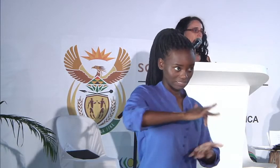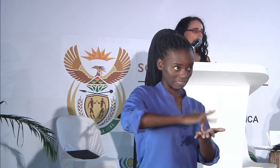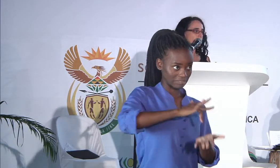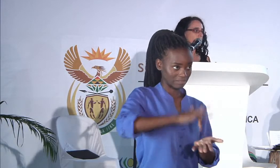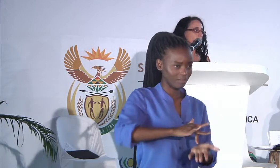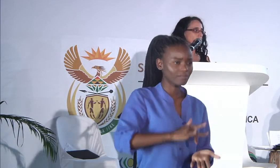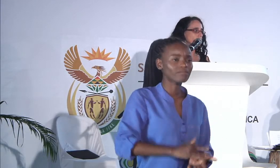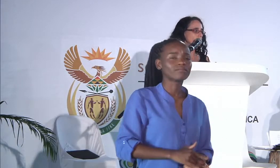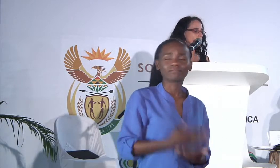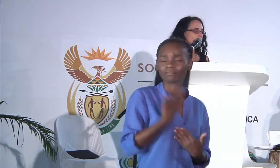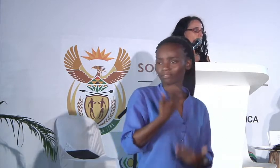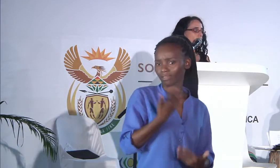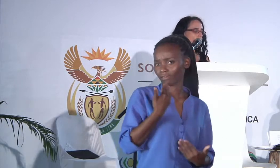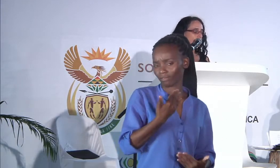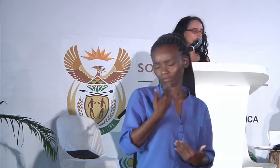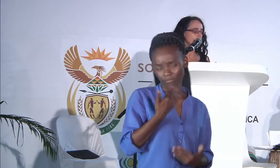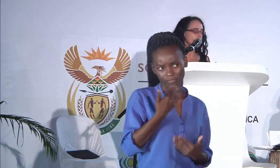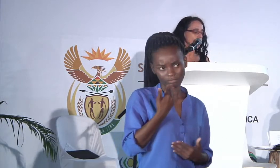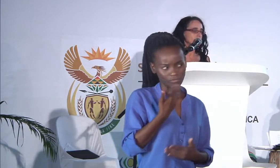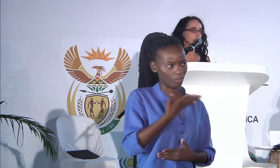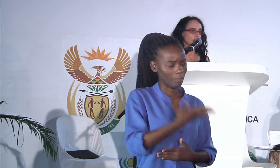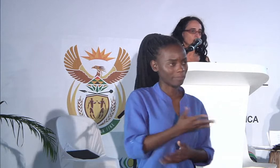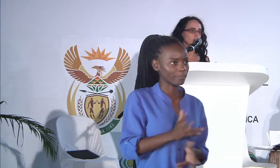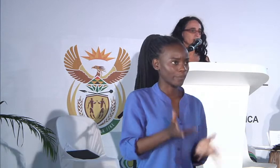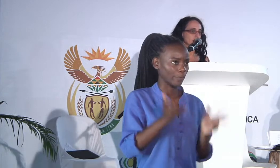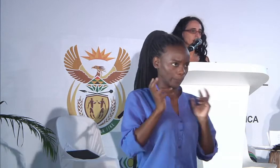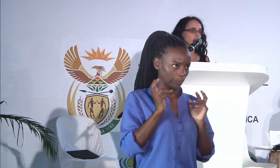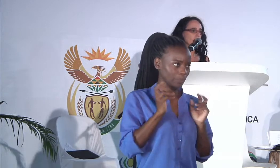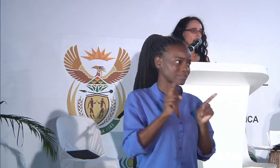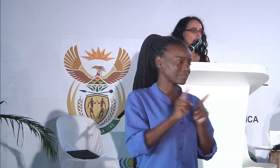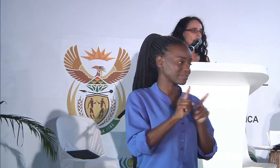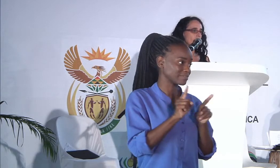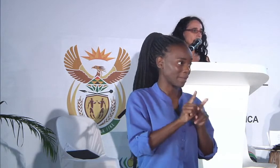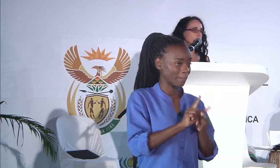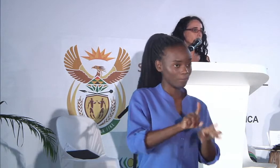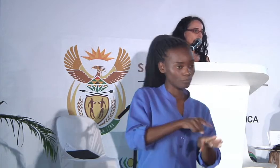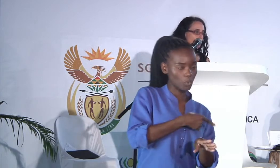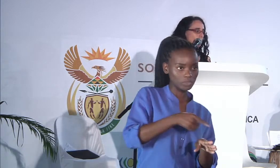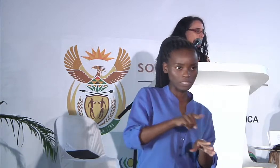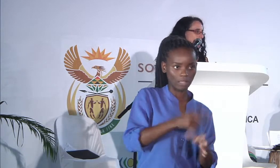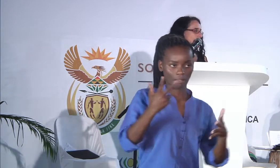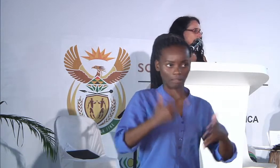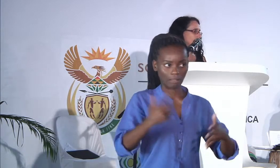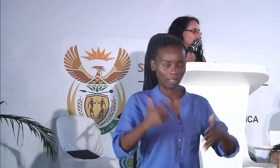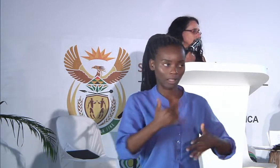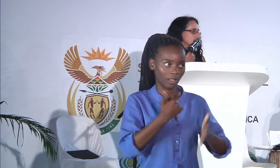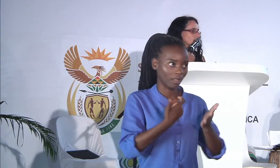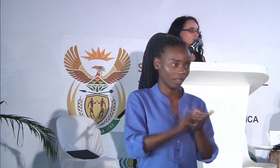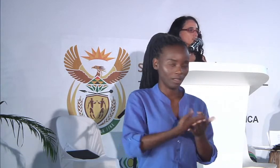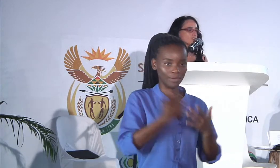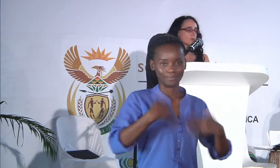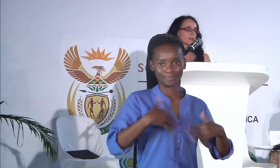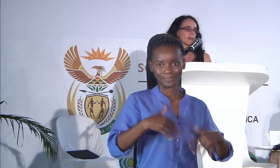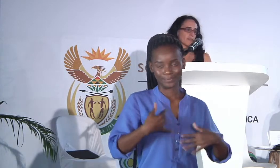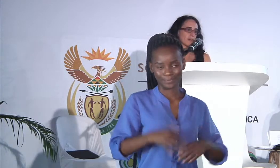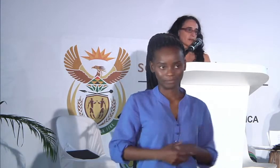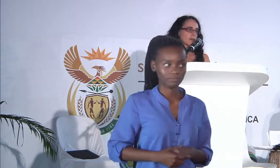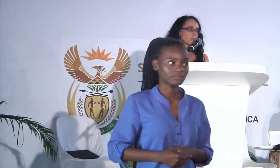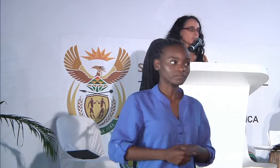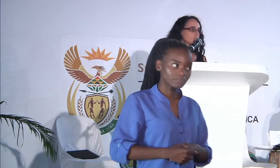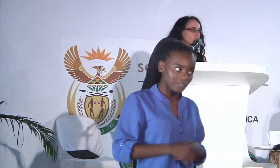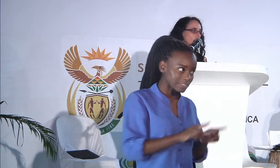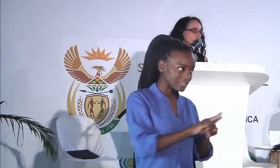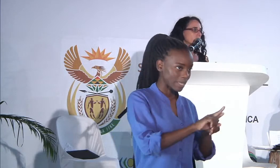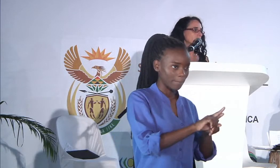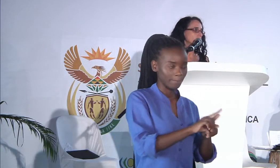and for your amazing performances, and for the support that you provide, not just to one another, but